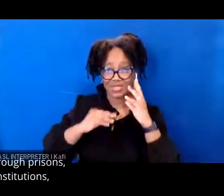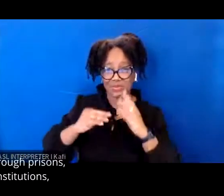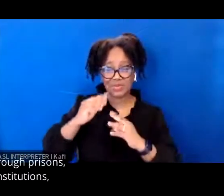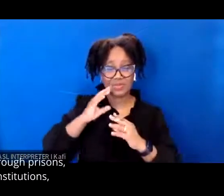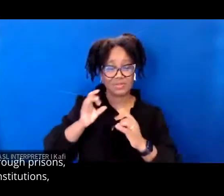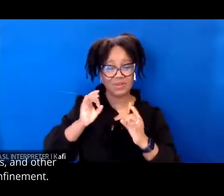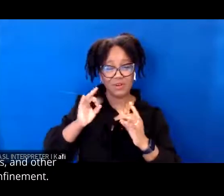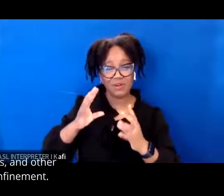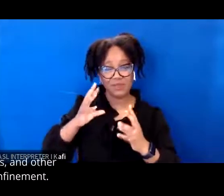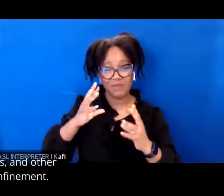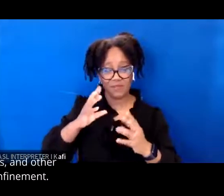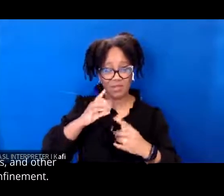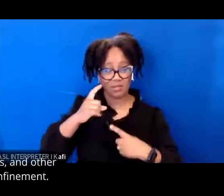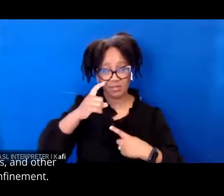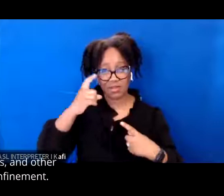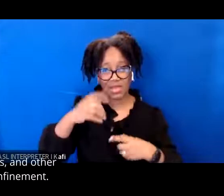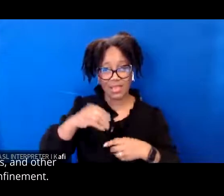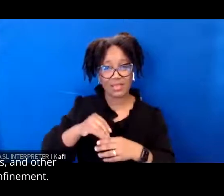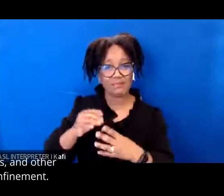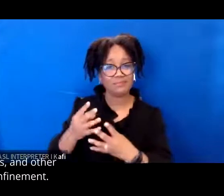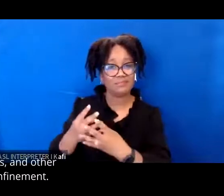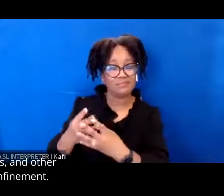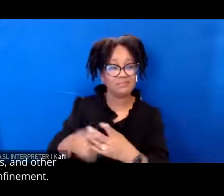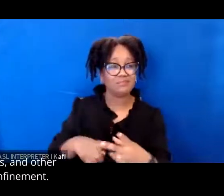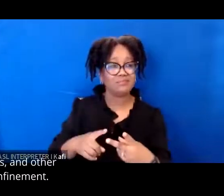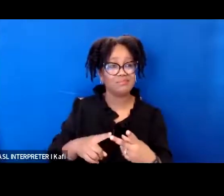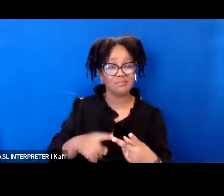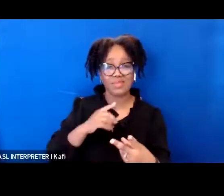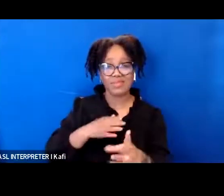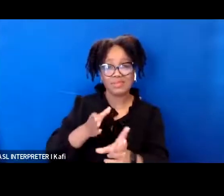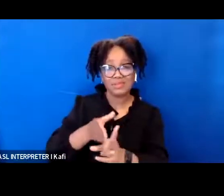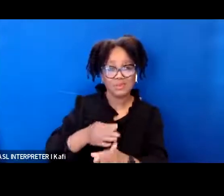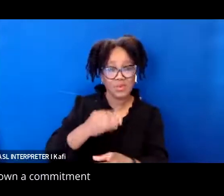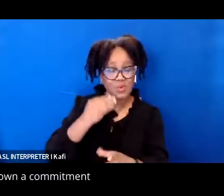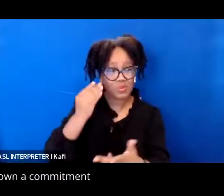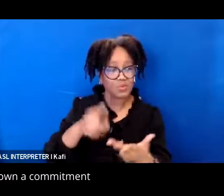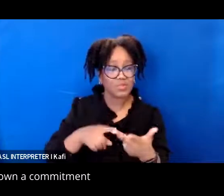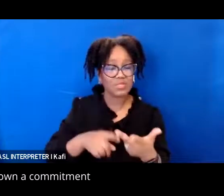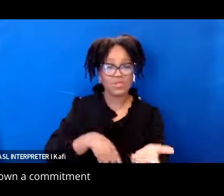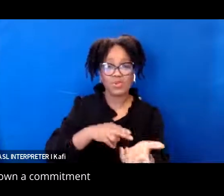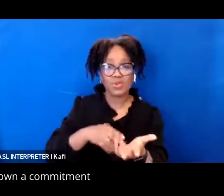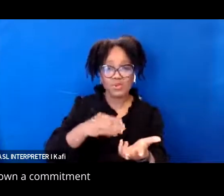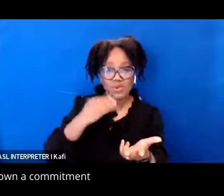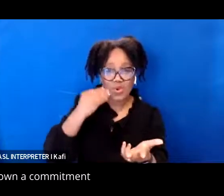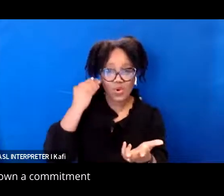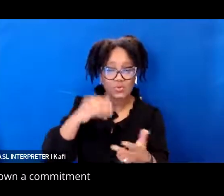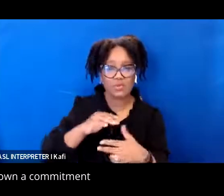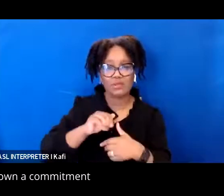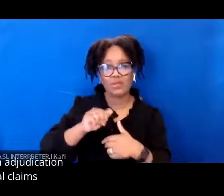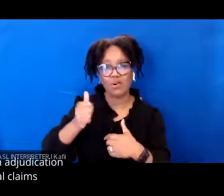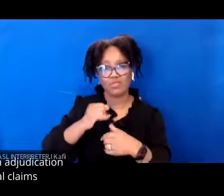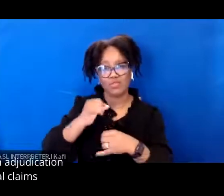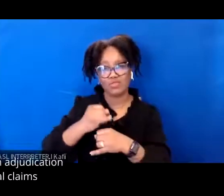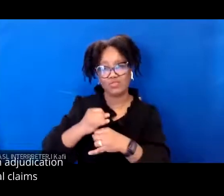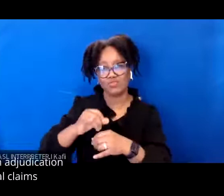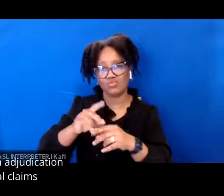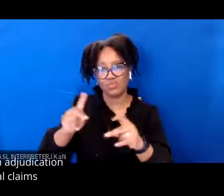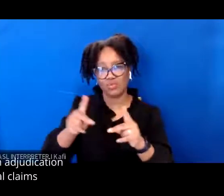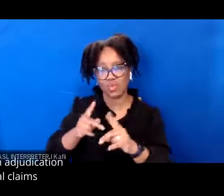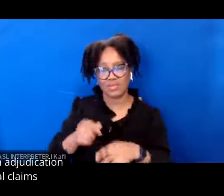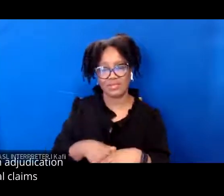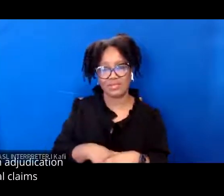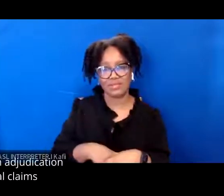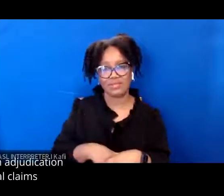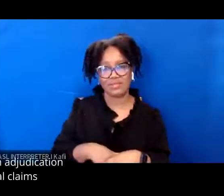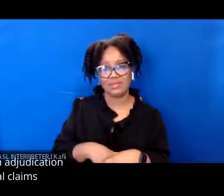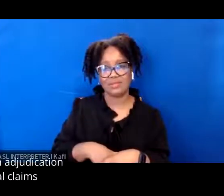institutions nursing homes and other places of confinement judge jackson has shown a commitment to fair thorough